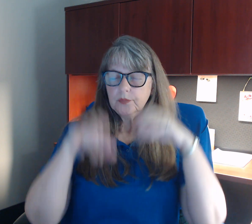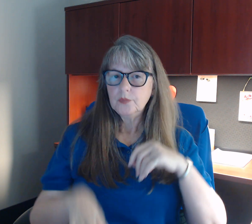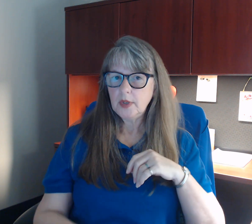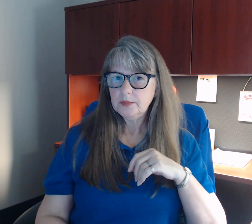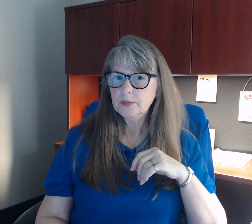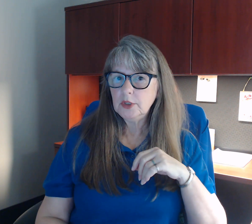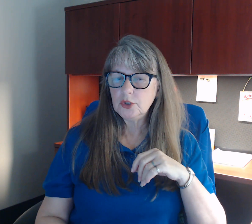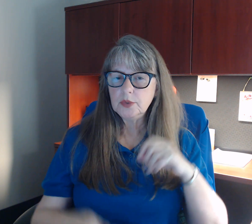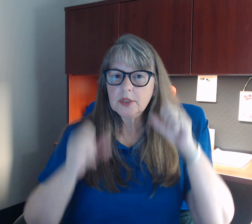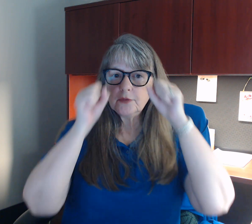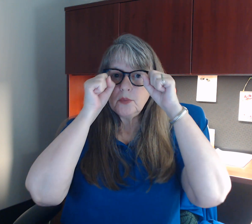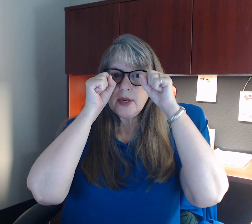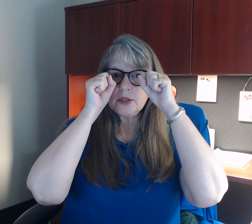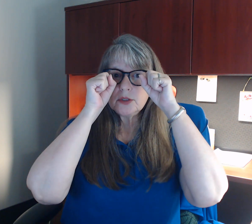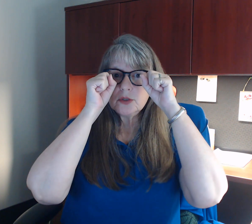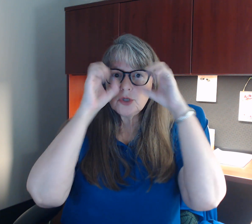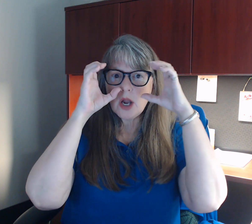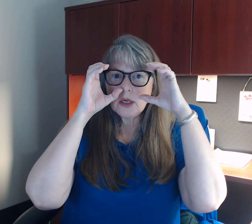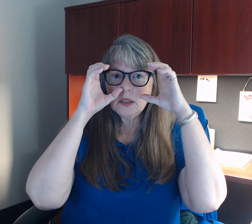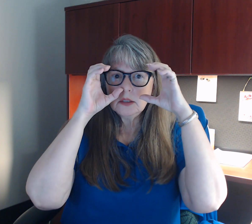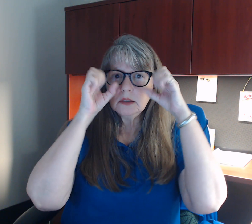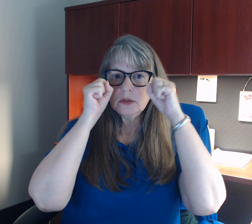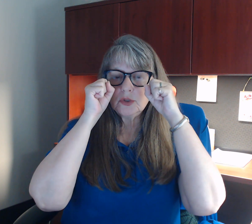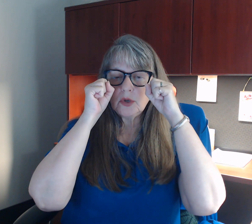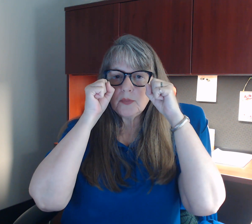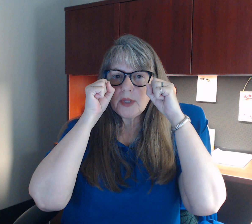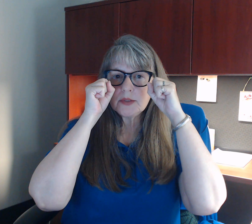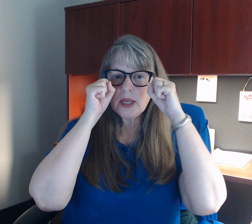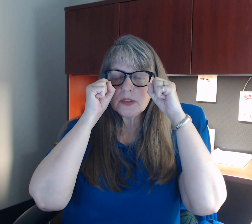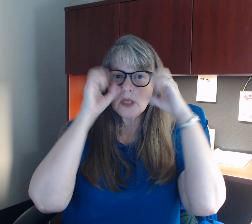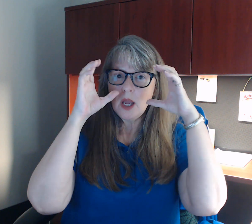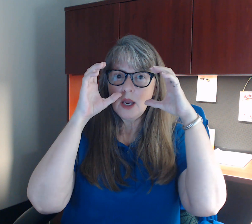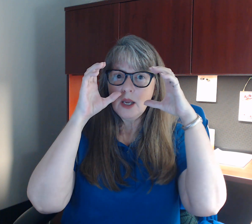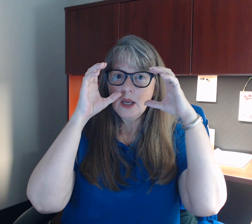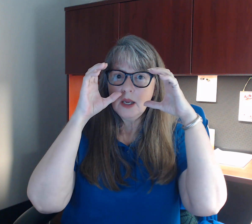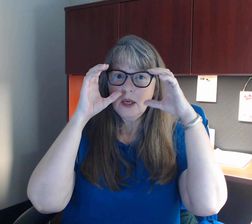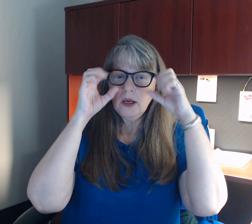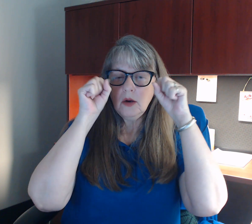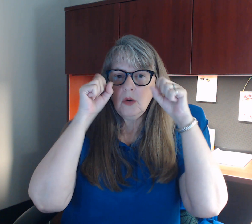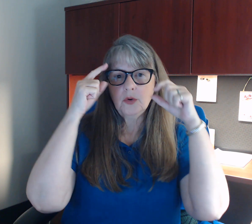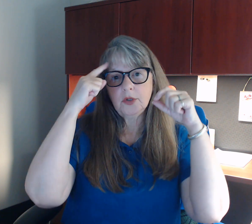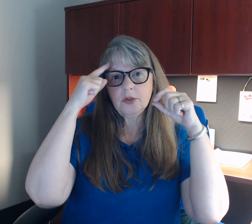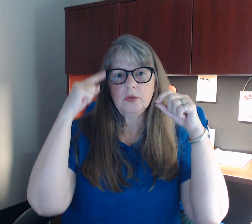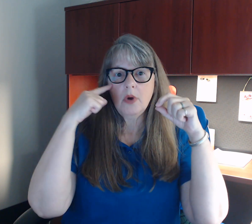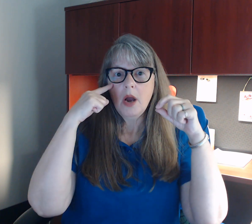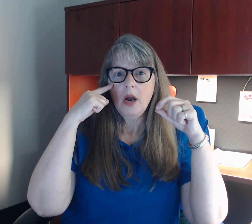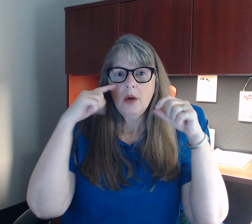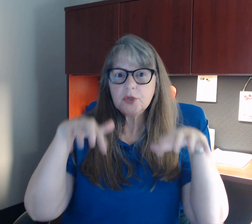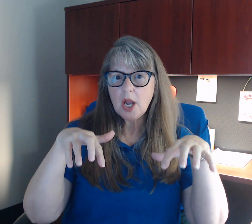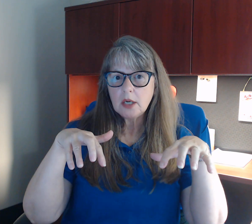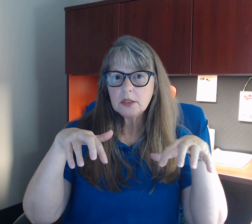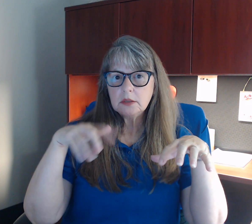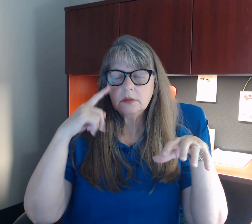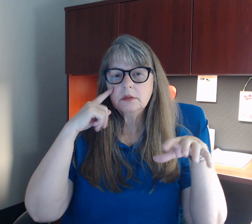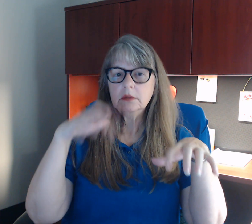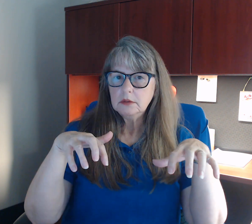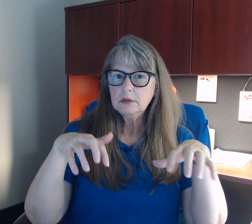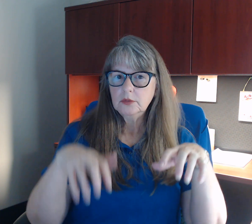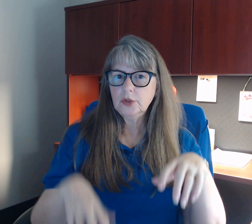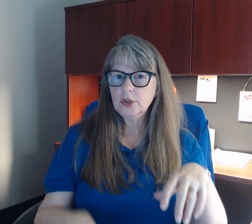Right? You could do it in different ways. Shock. You start out with the S hands, or you could do shocked. You could do it